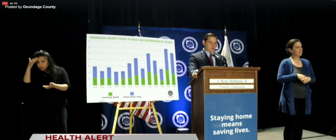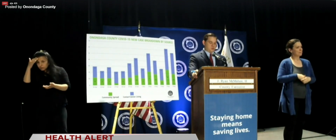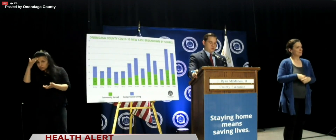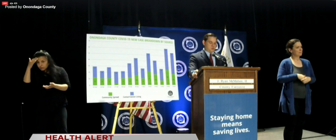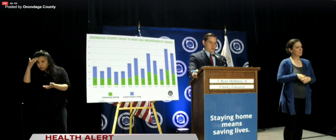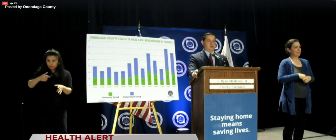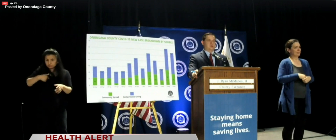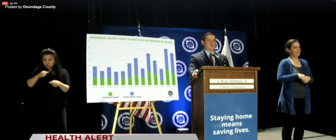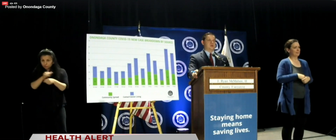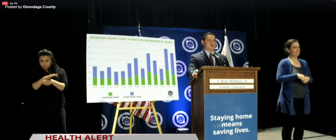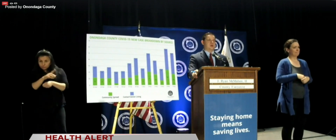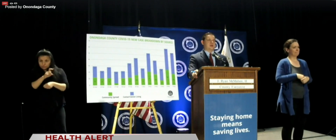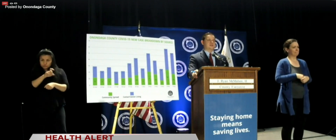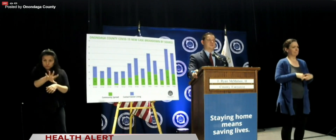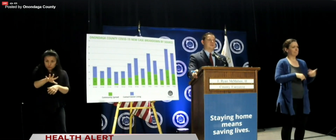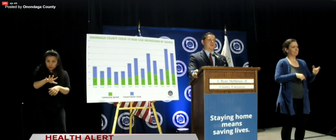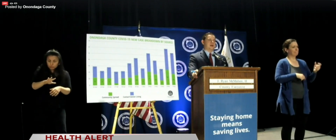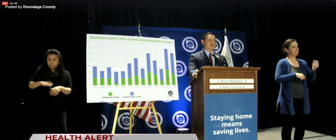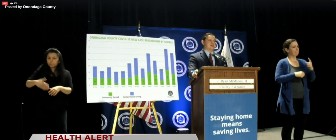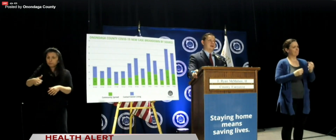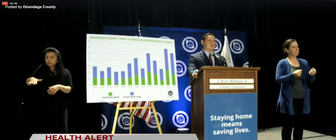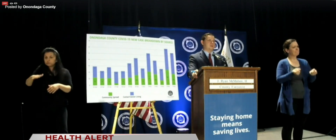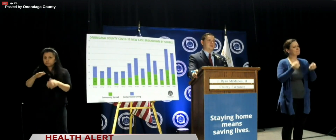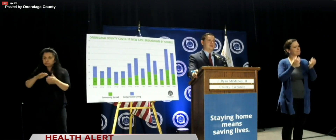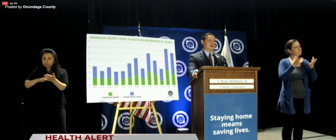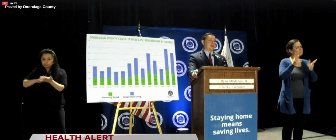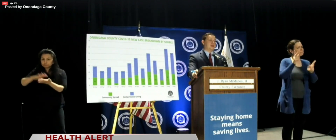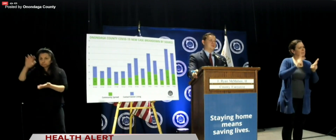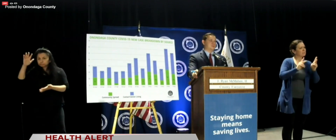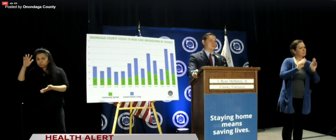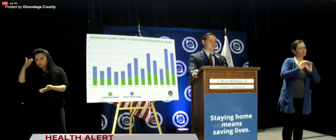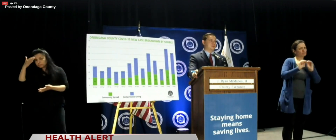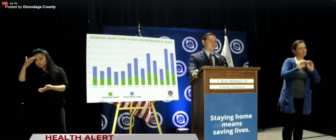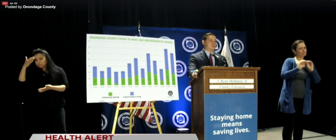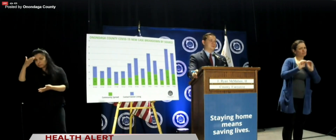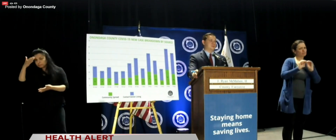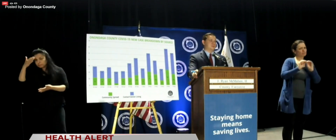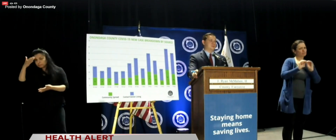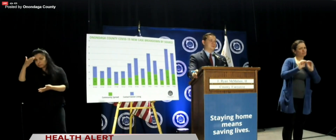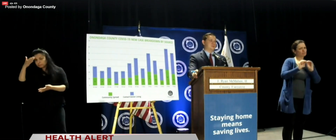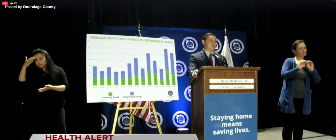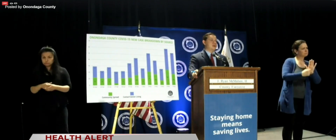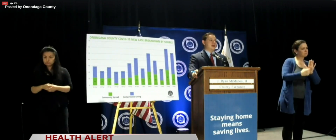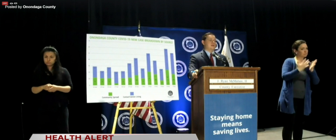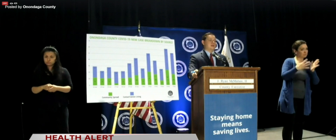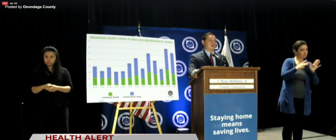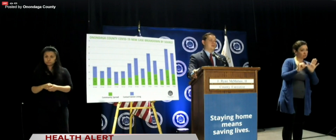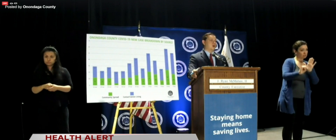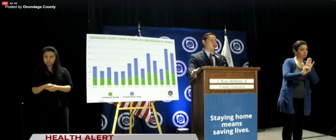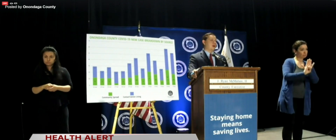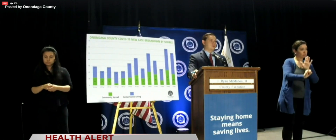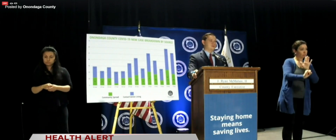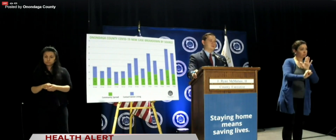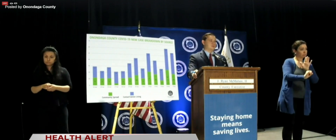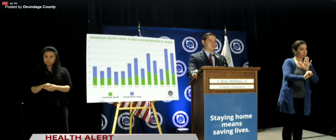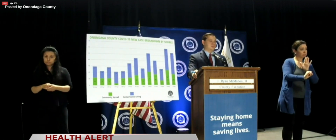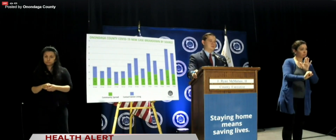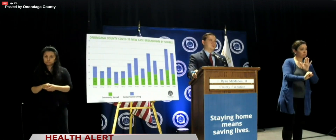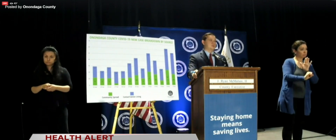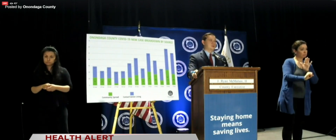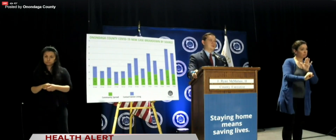look. So asymptomatics got to be they didn't have symptoms, they test positive, and then they don't have